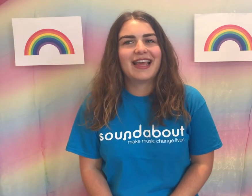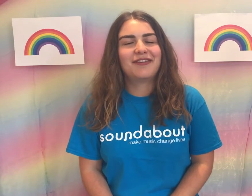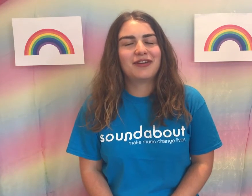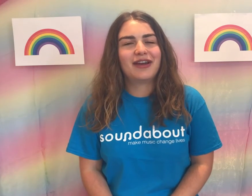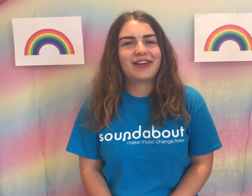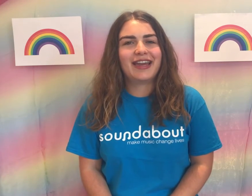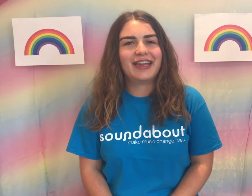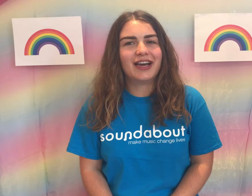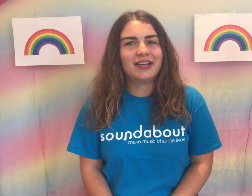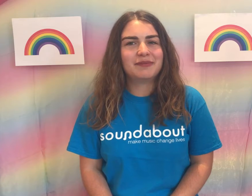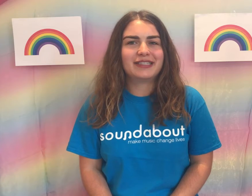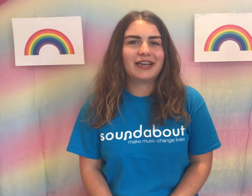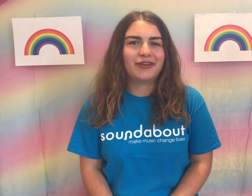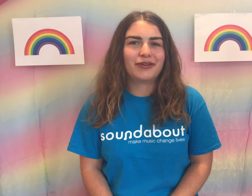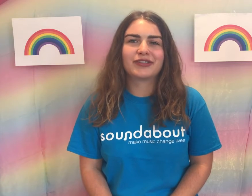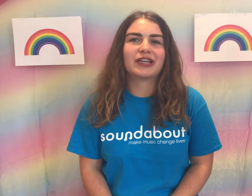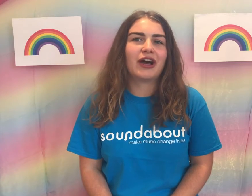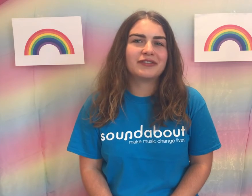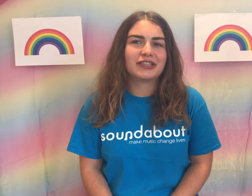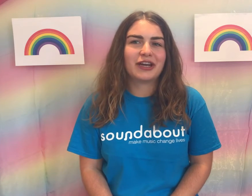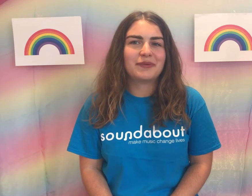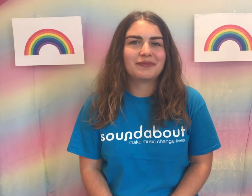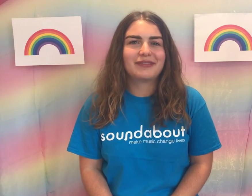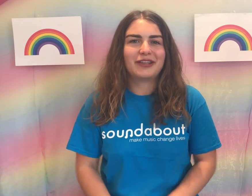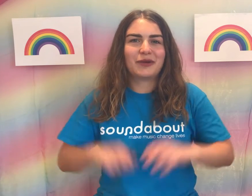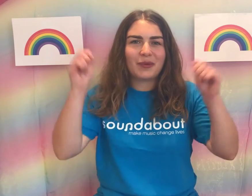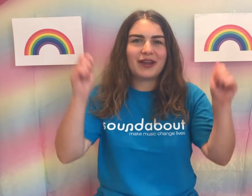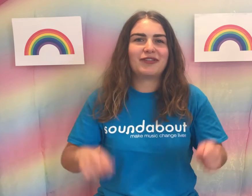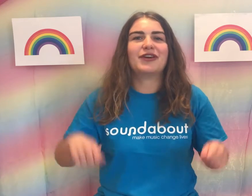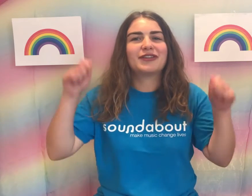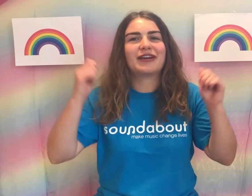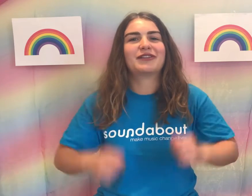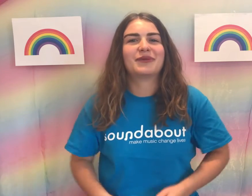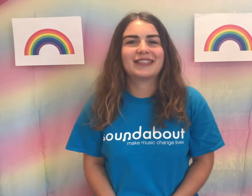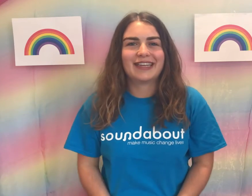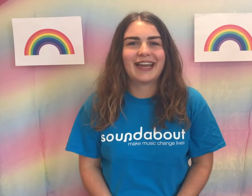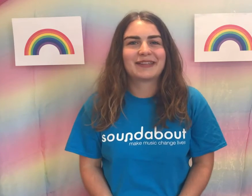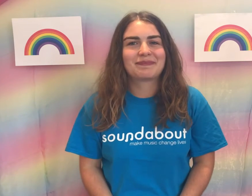If you have any coloured material or scarves at home, you can wave those around while singing.